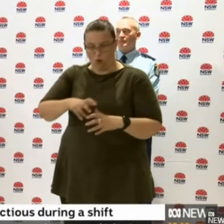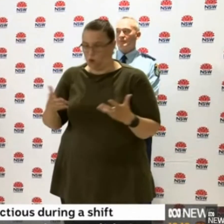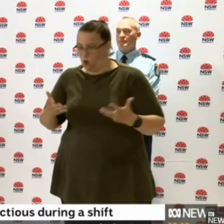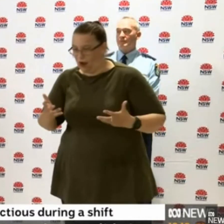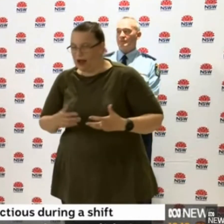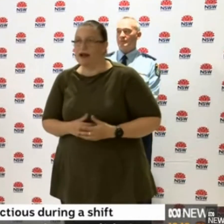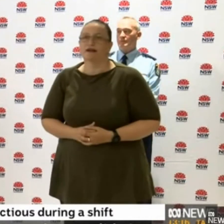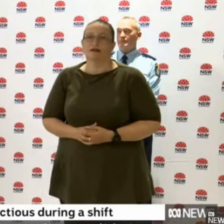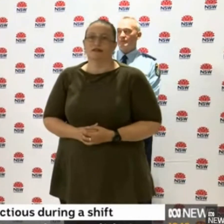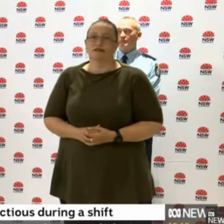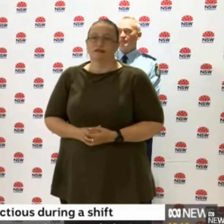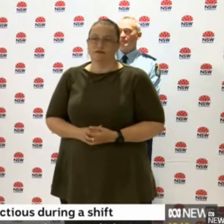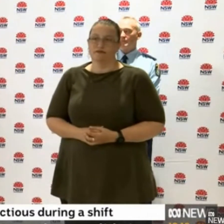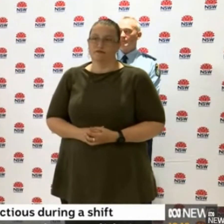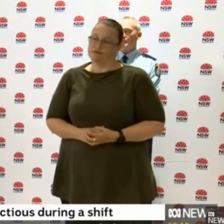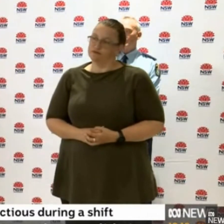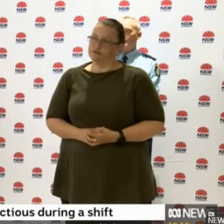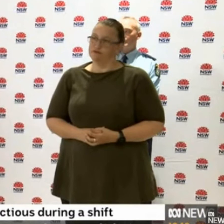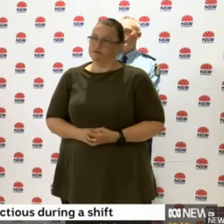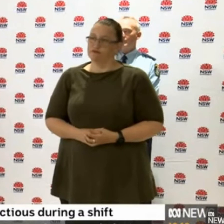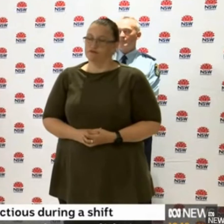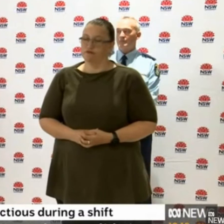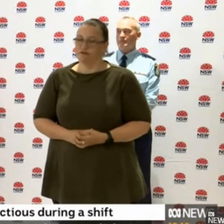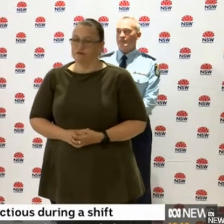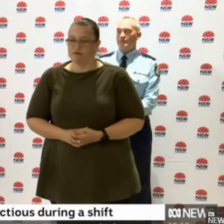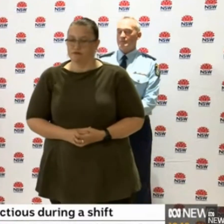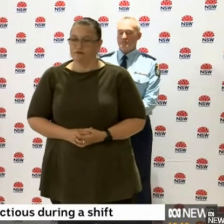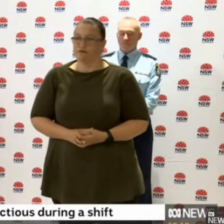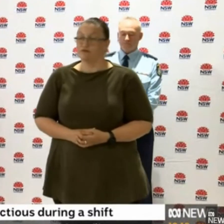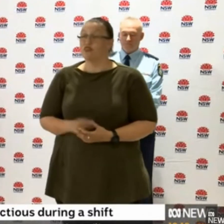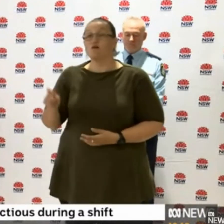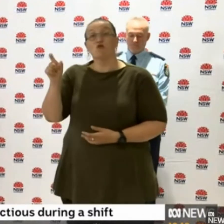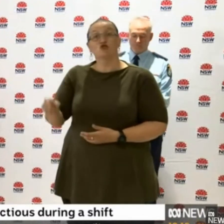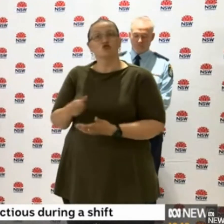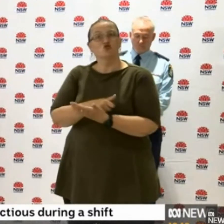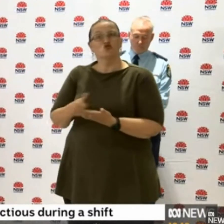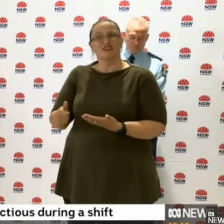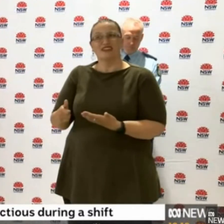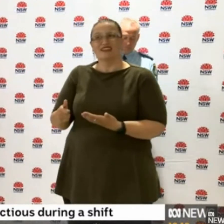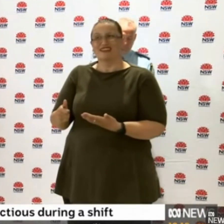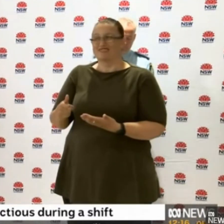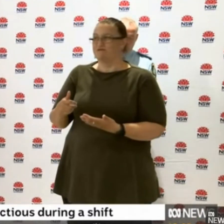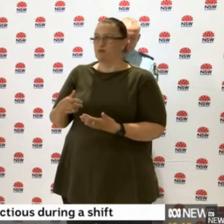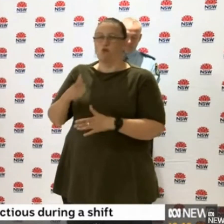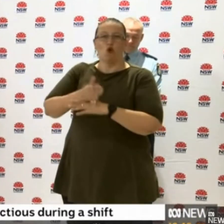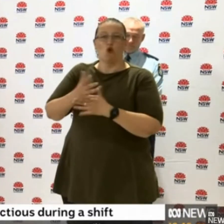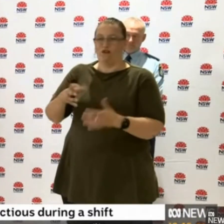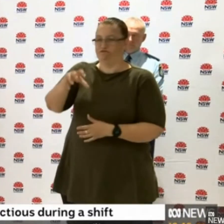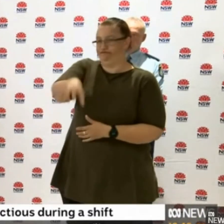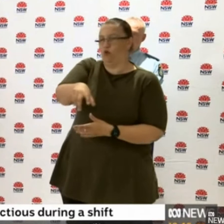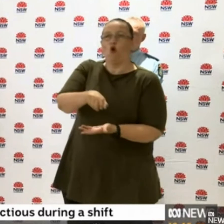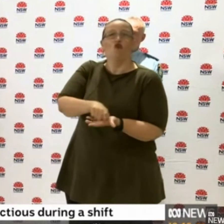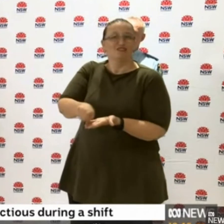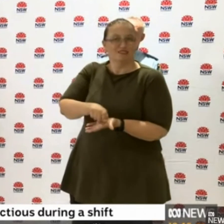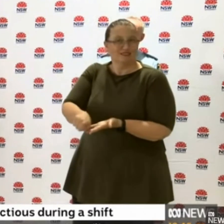at that. The advice we've had is that generally that person resides in an office-based setting, but